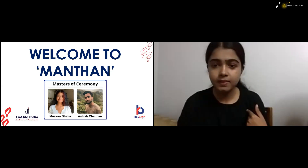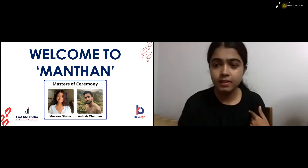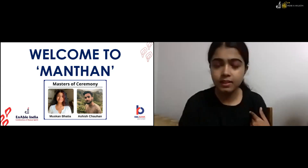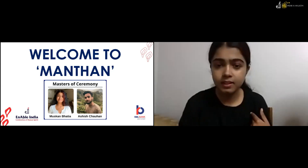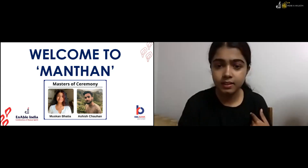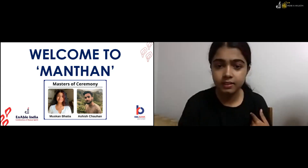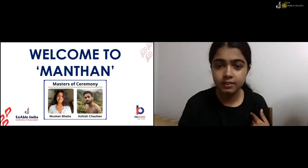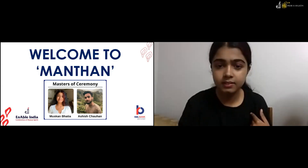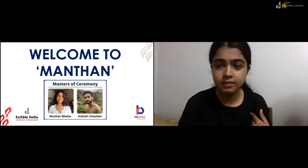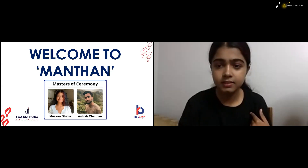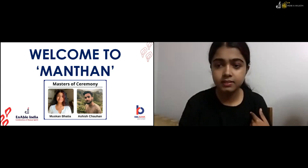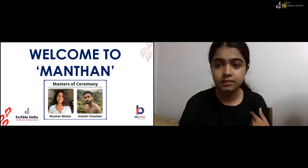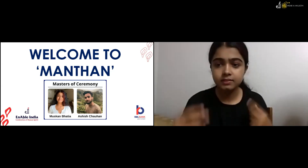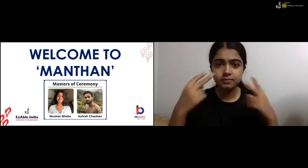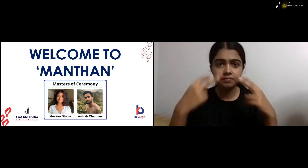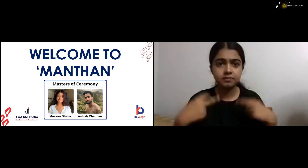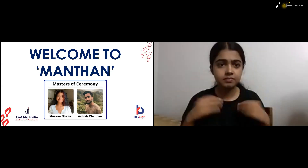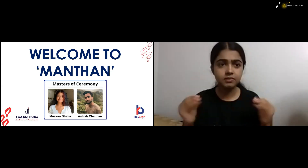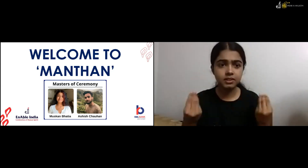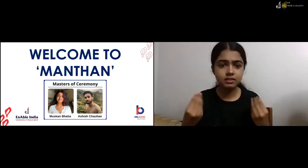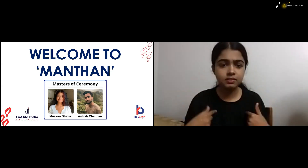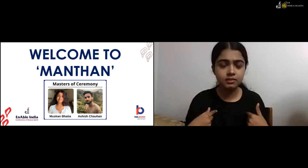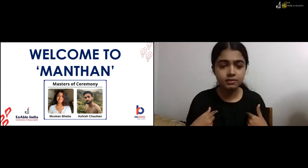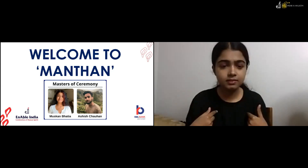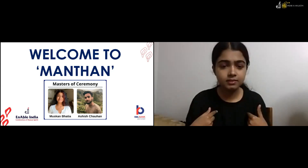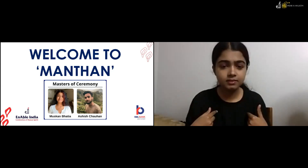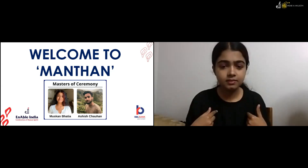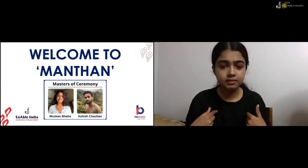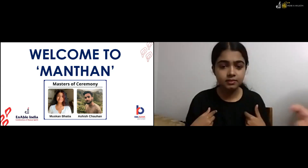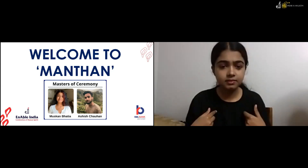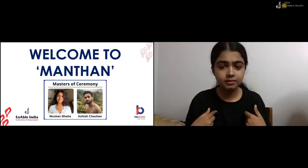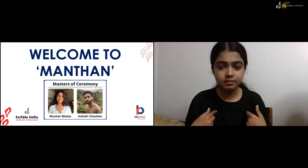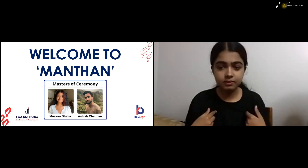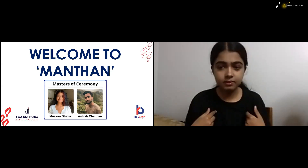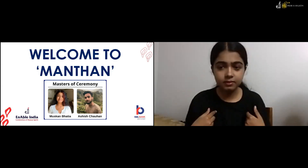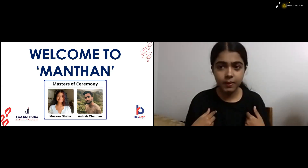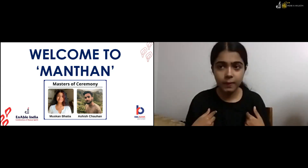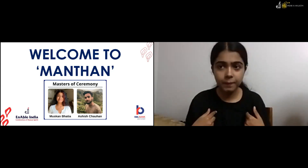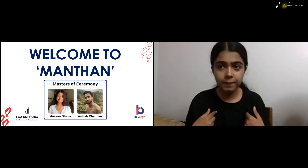I think my internet is working fine right now. I hope everyone can see me.